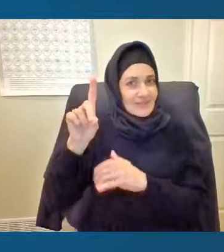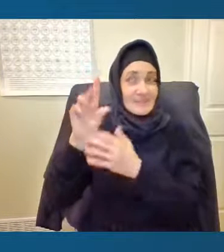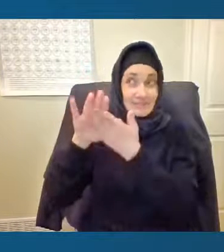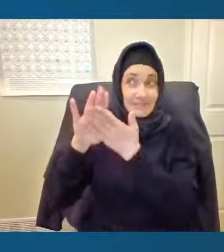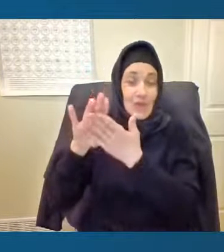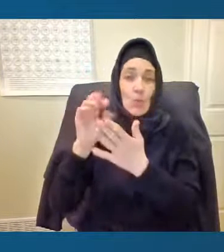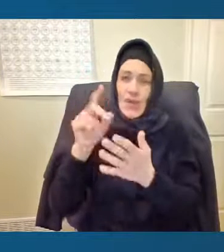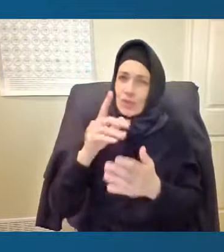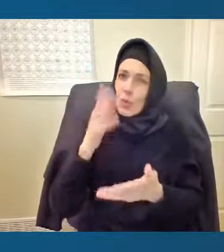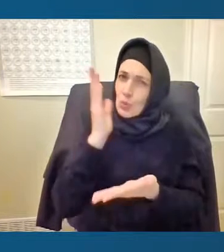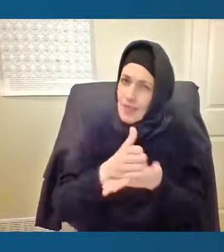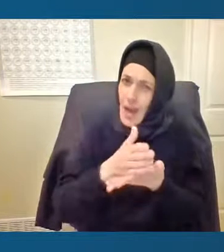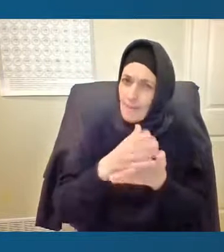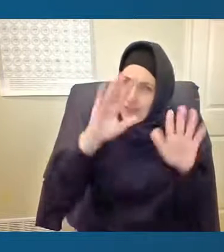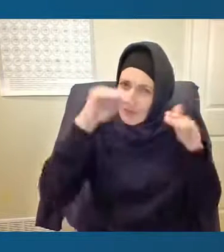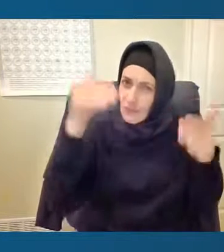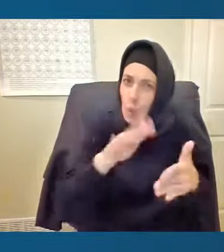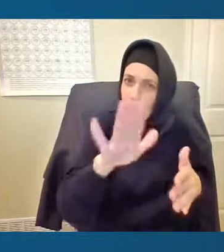on dhikr of Allah. That's it.